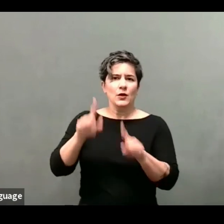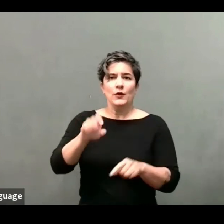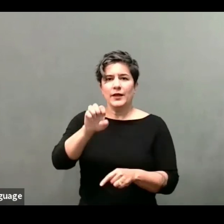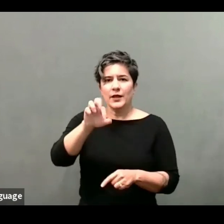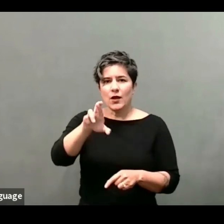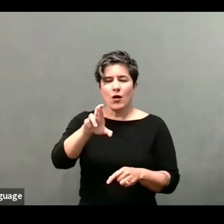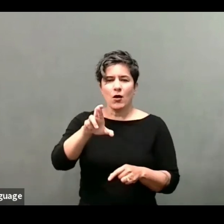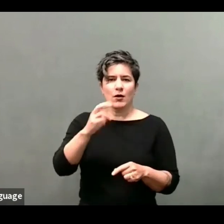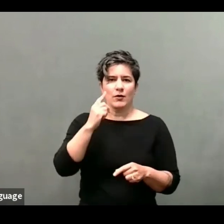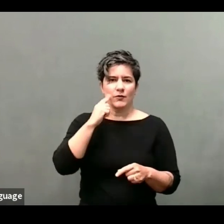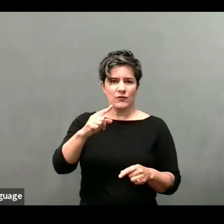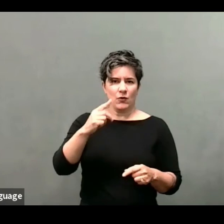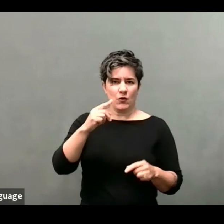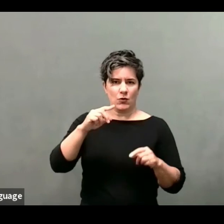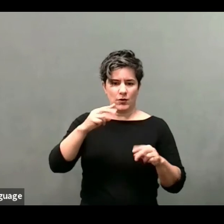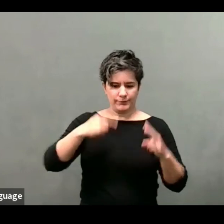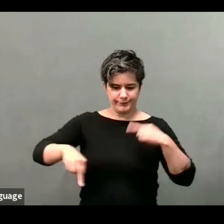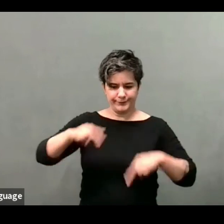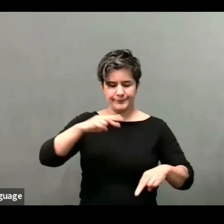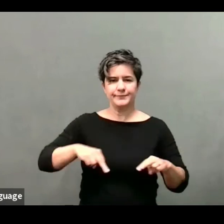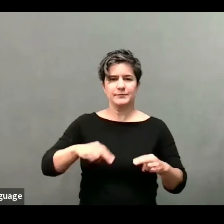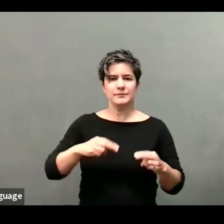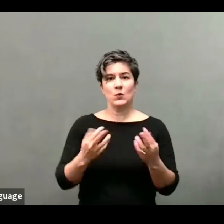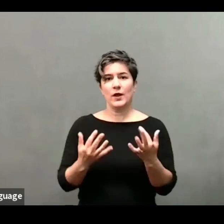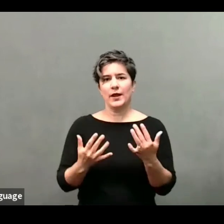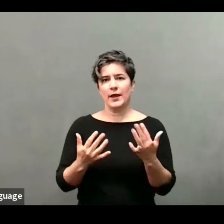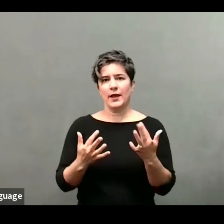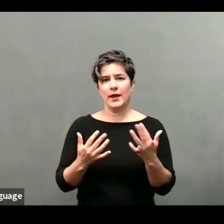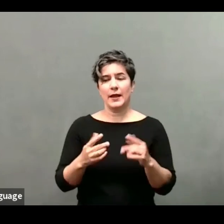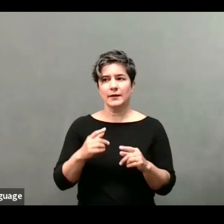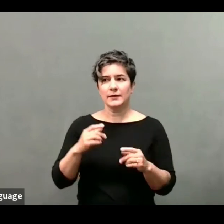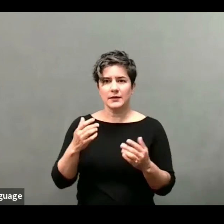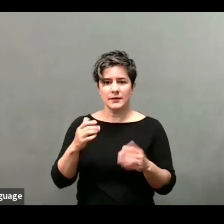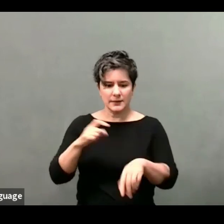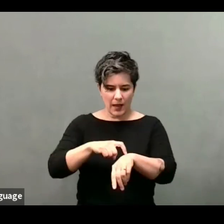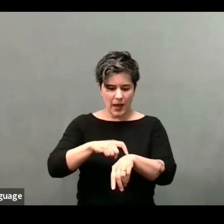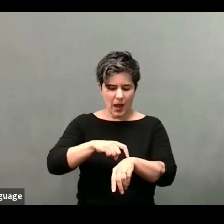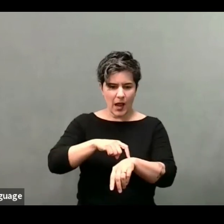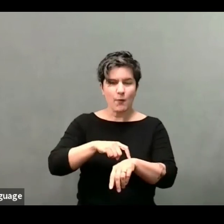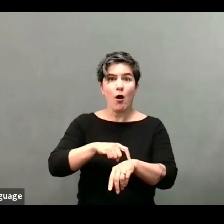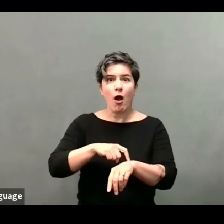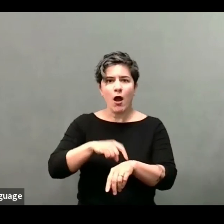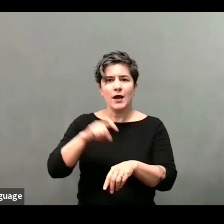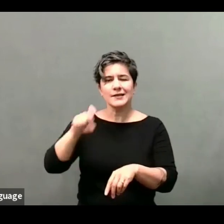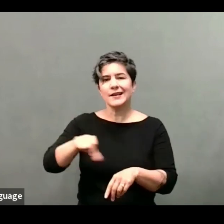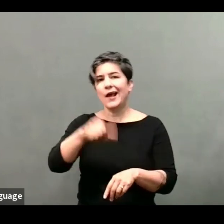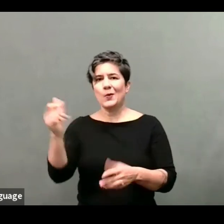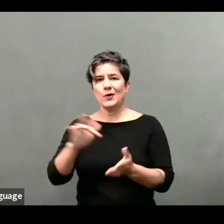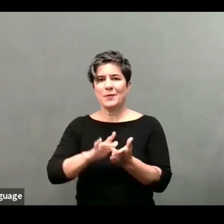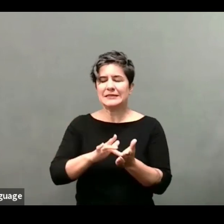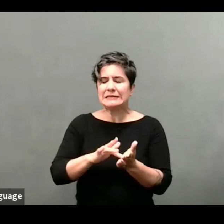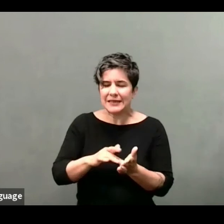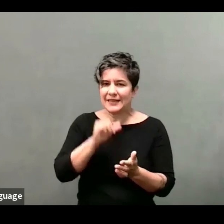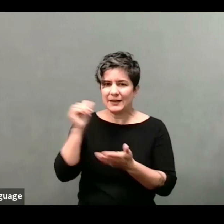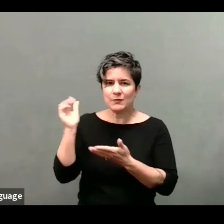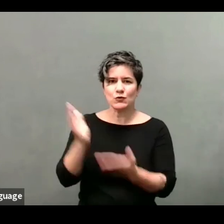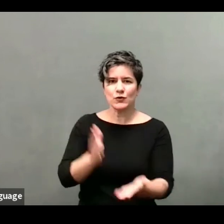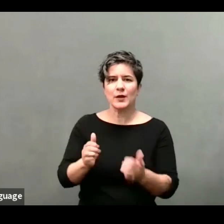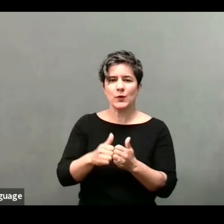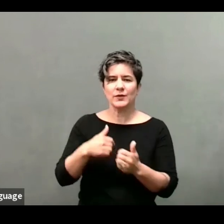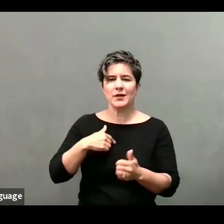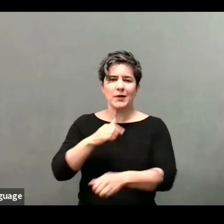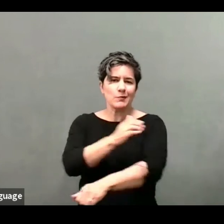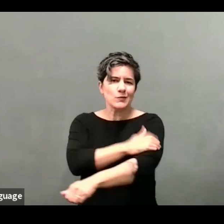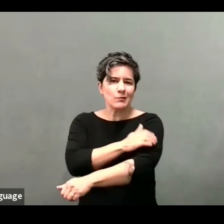medication and they didn't bring it with them, that dose of the blood pressure medication is not going to be covered by the SAVE Fund. But it is going to cover